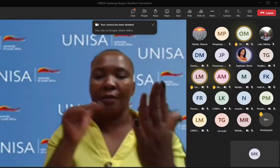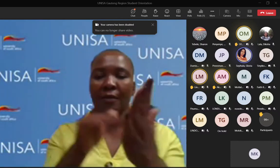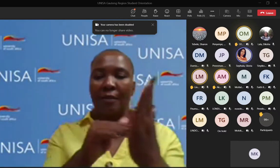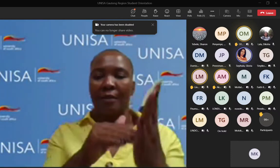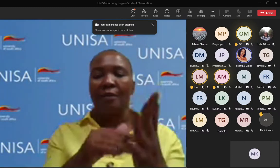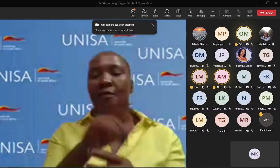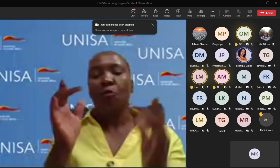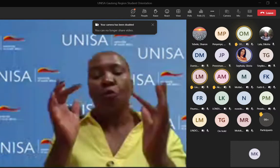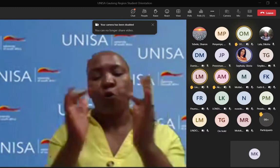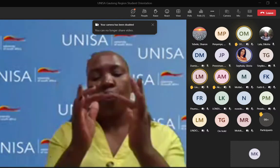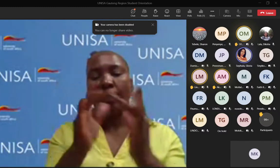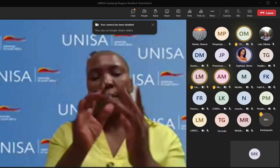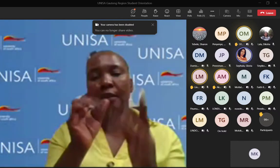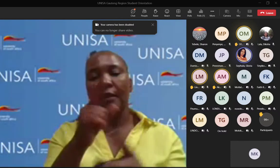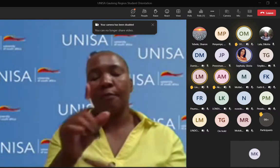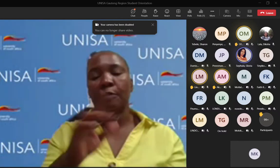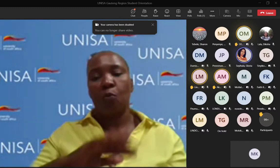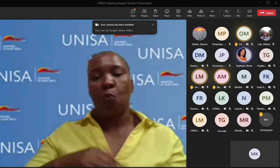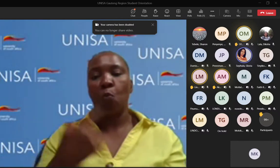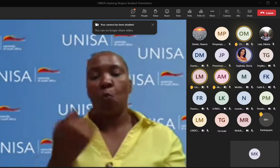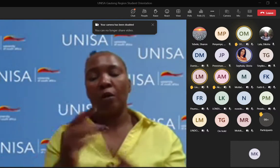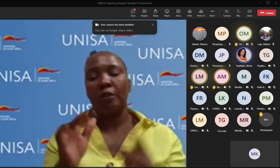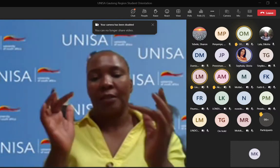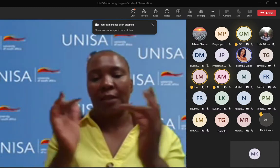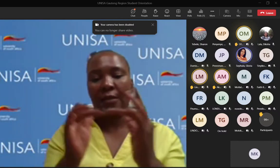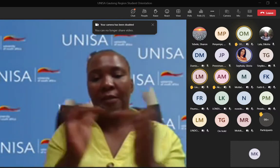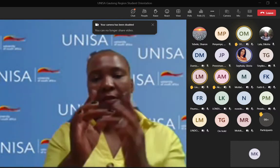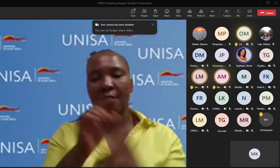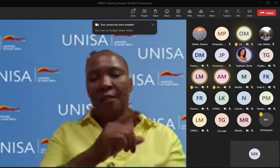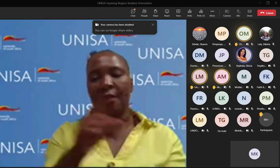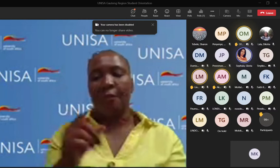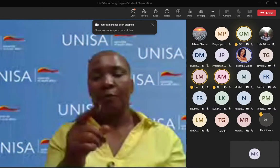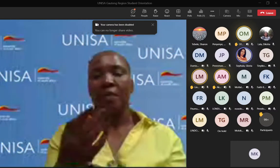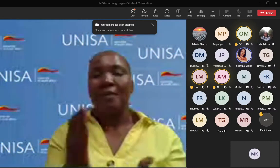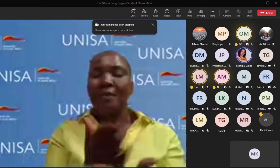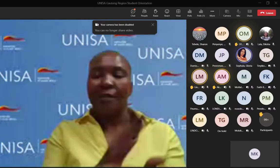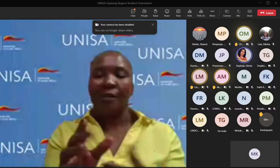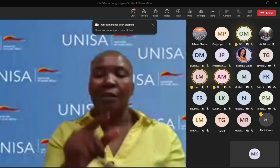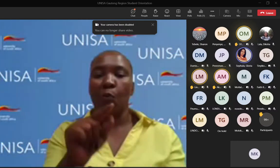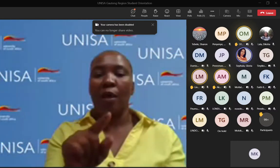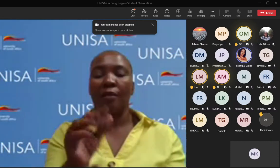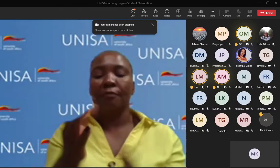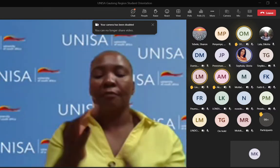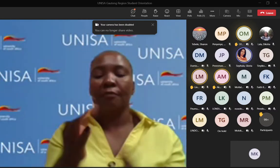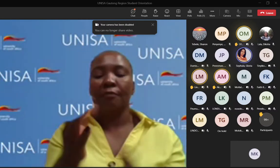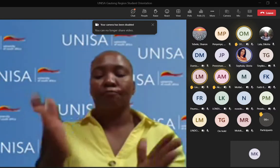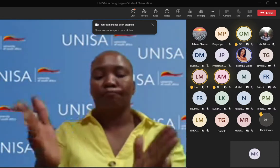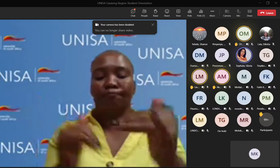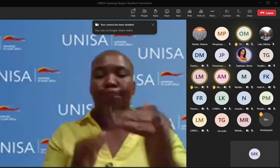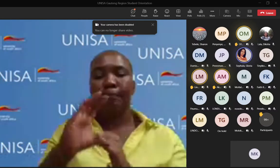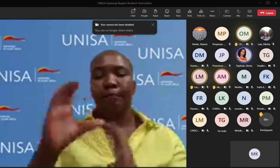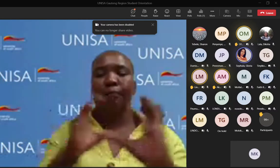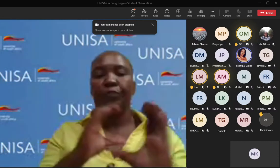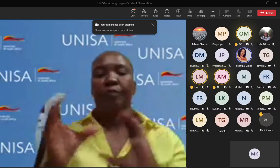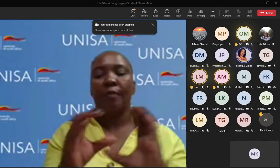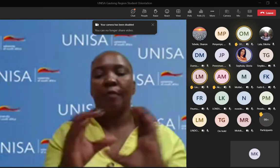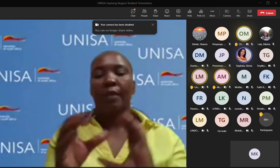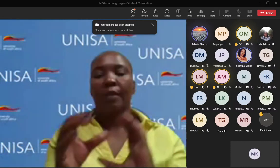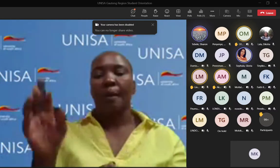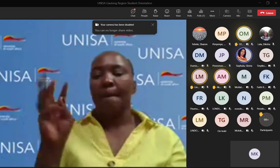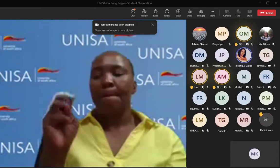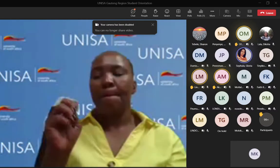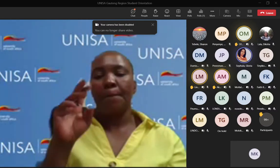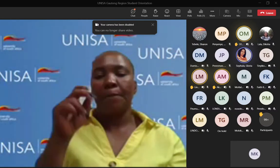reach them directly they can share them on the chat and also miss malpe can also just share with us Dennis first contact